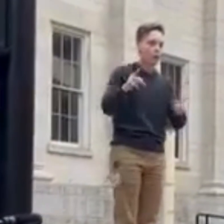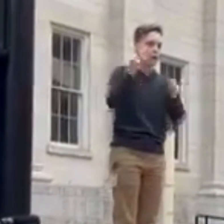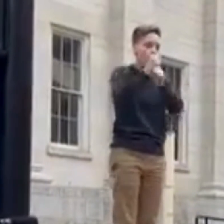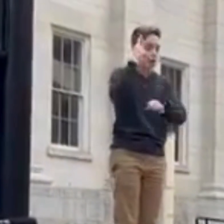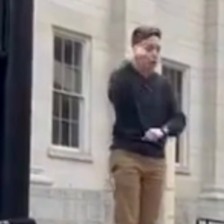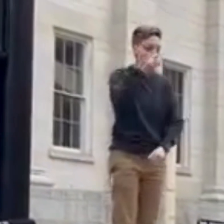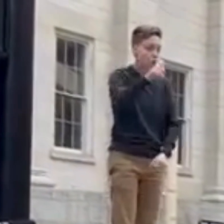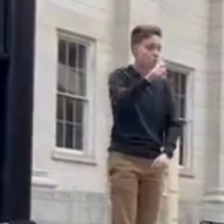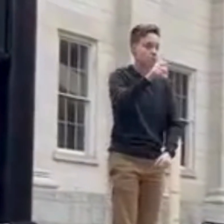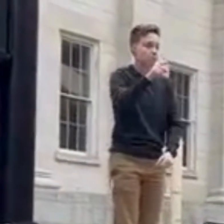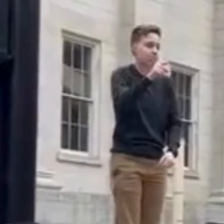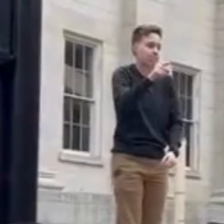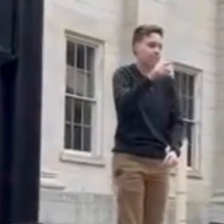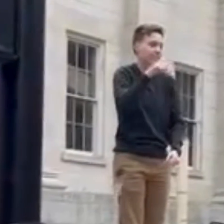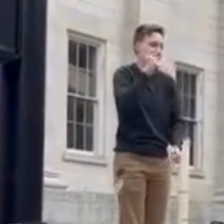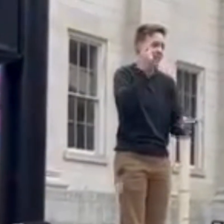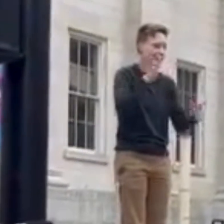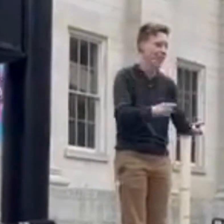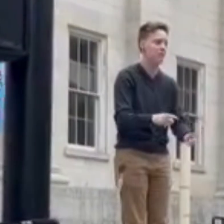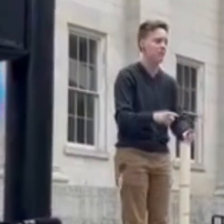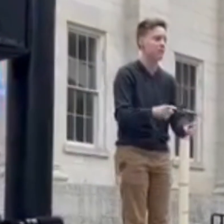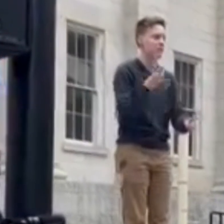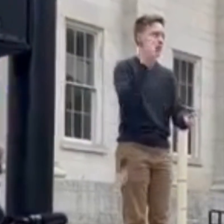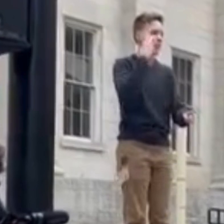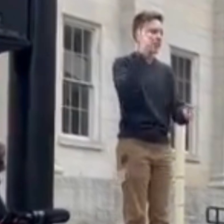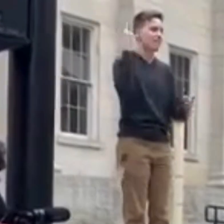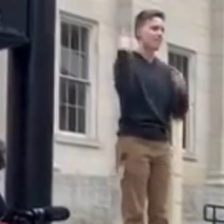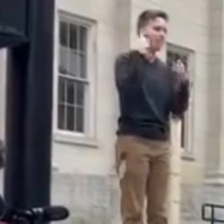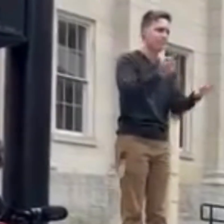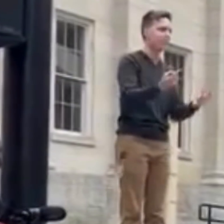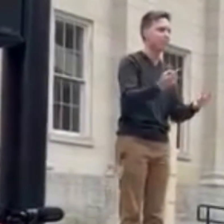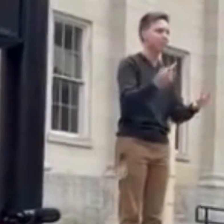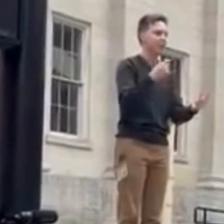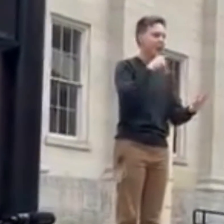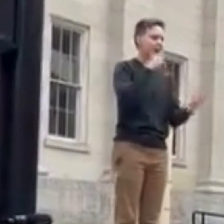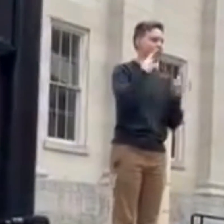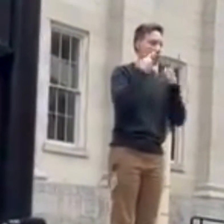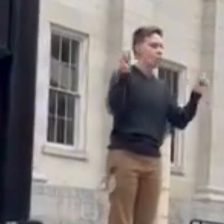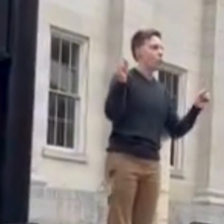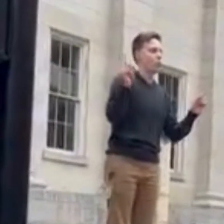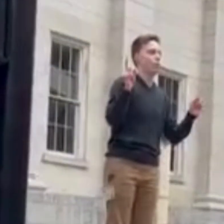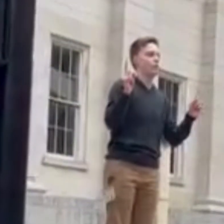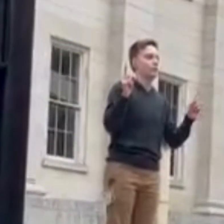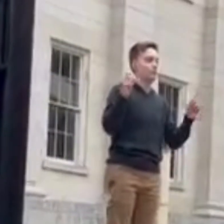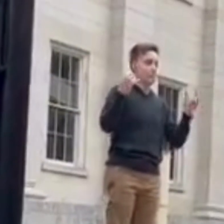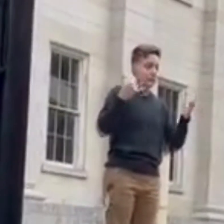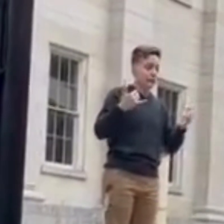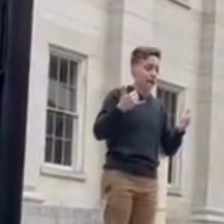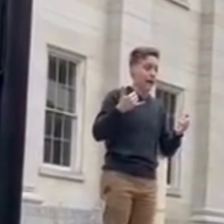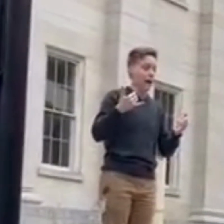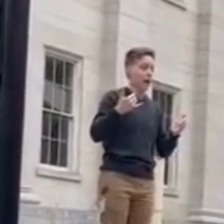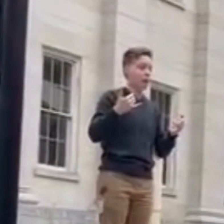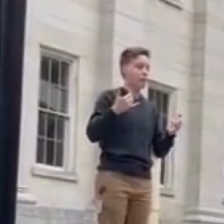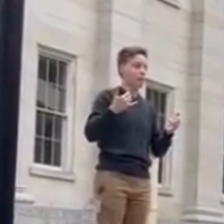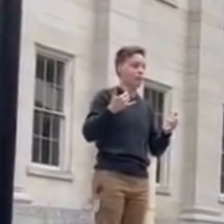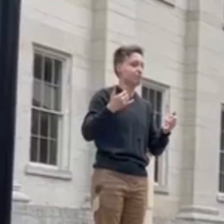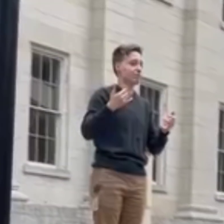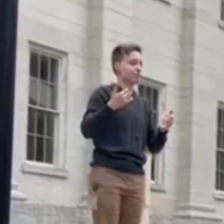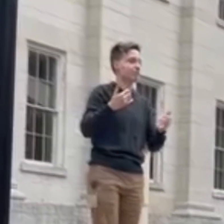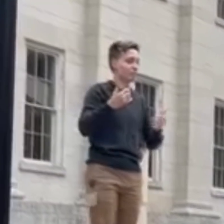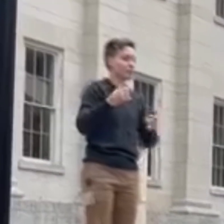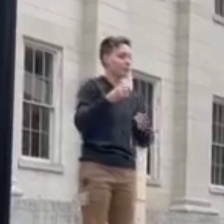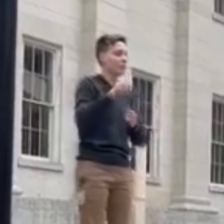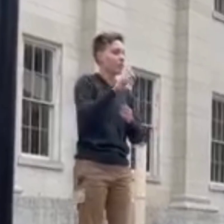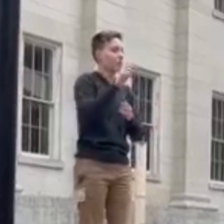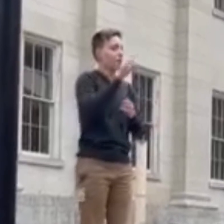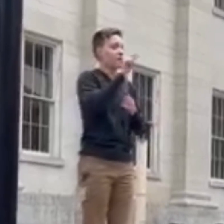just isn't going to happen anymore. We've seen it. It's not going on. It is time to take that Stonewall spirit of standing